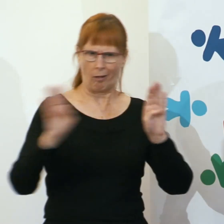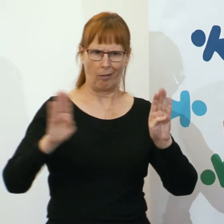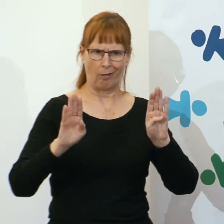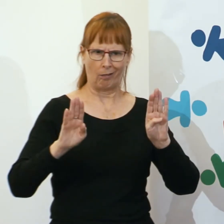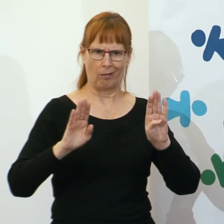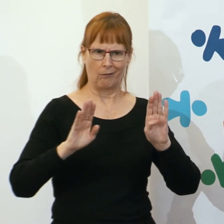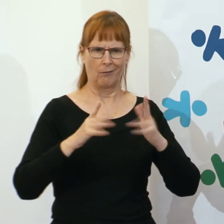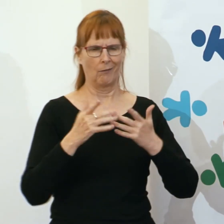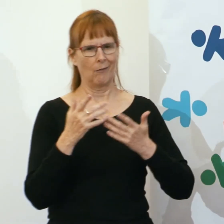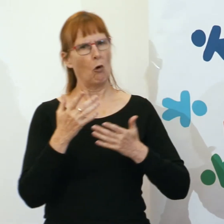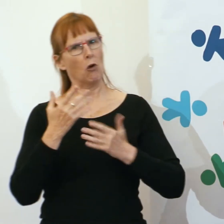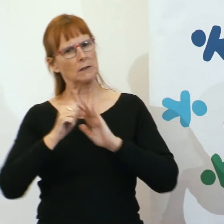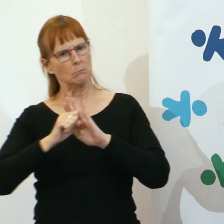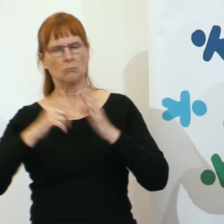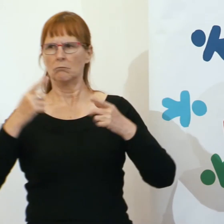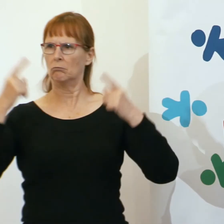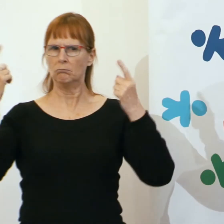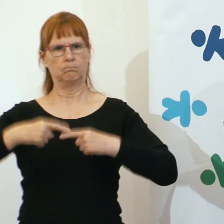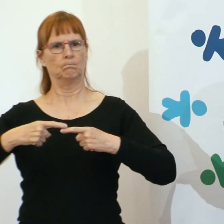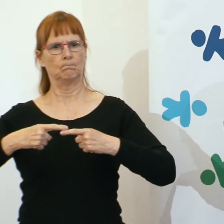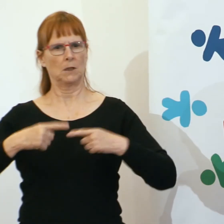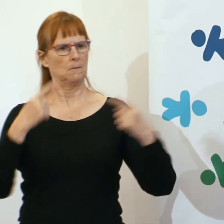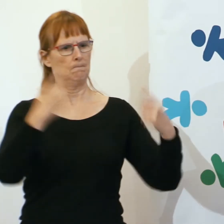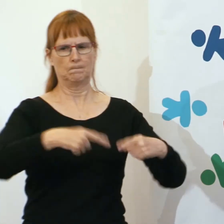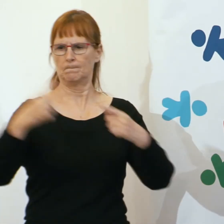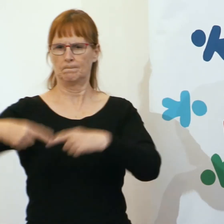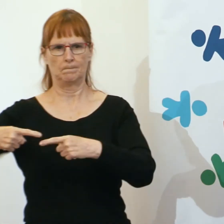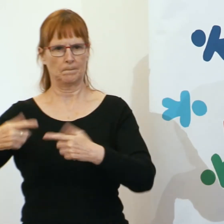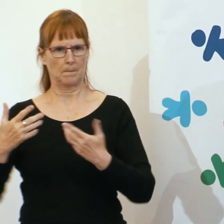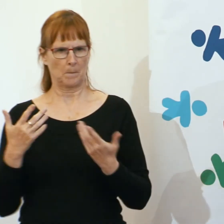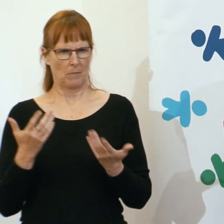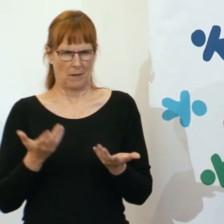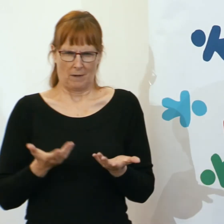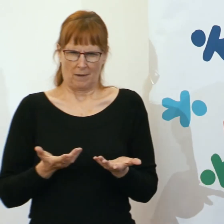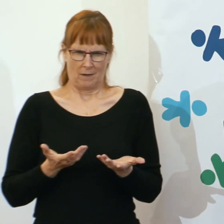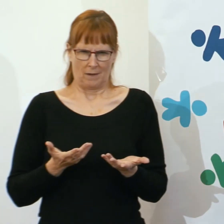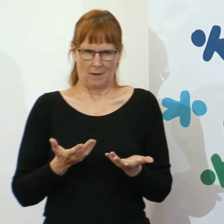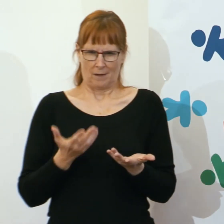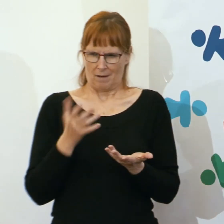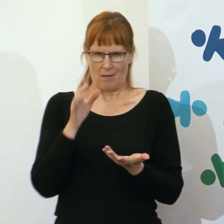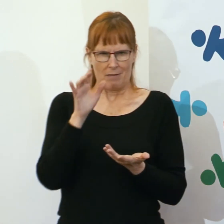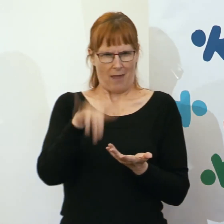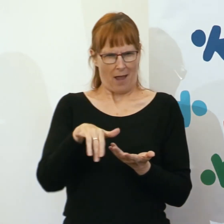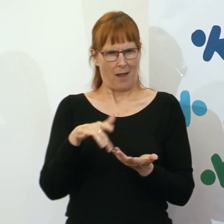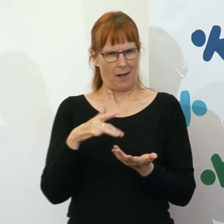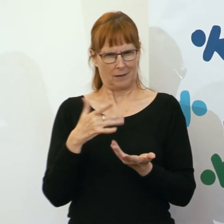social connectedness fray and the darkness of social isolation descends?